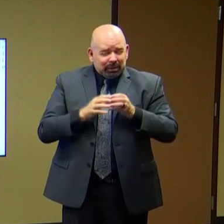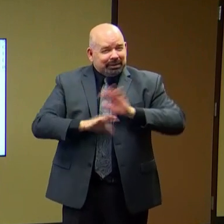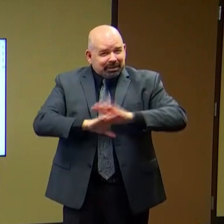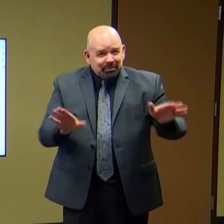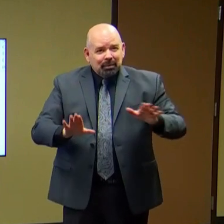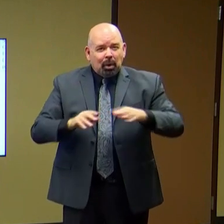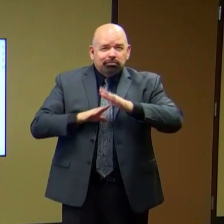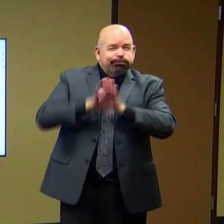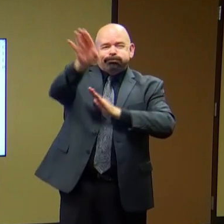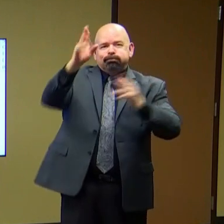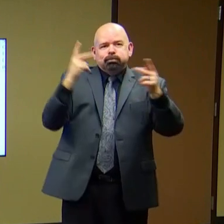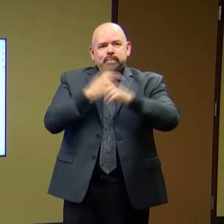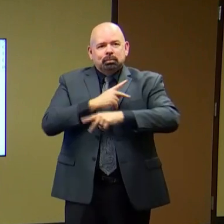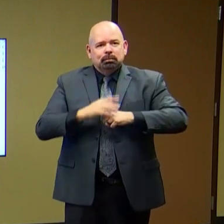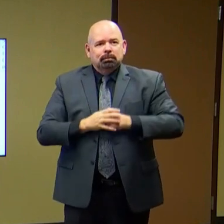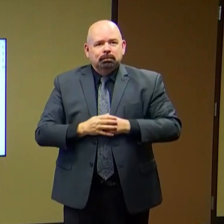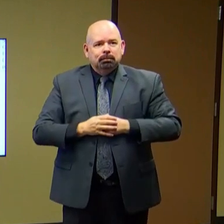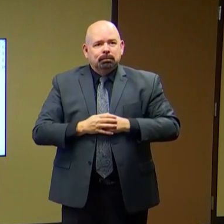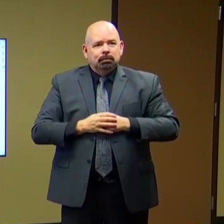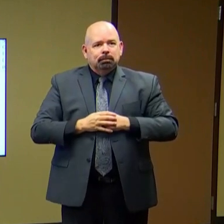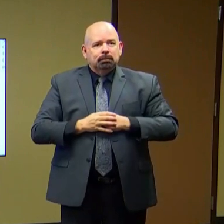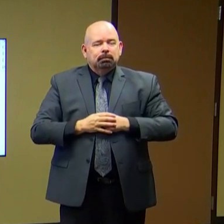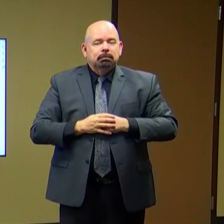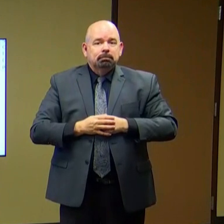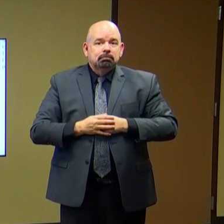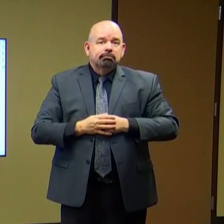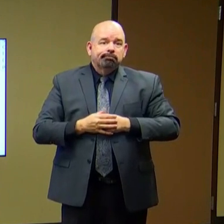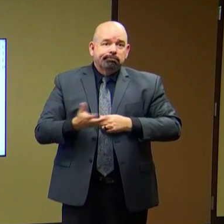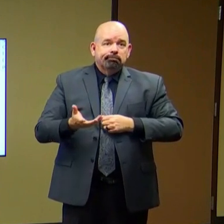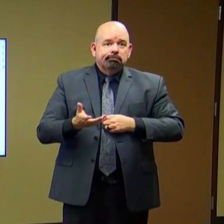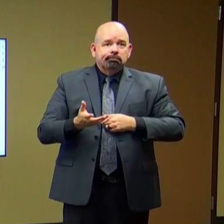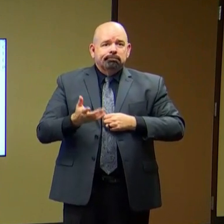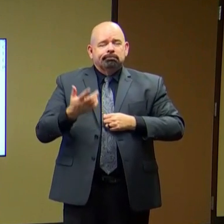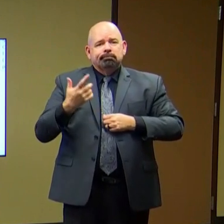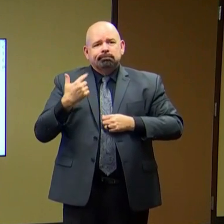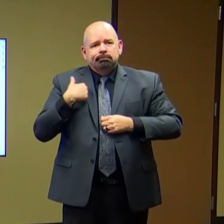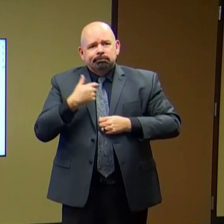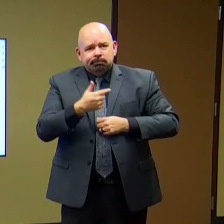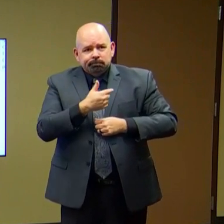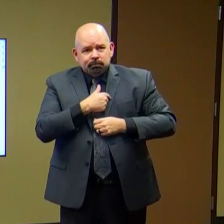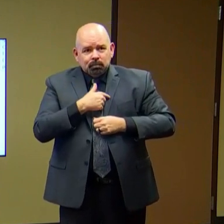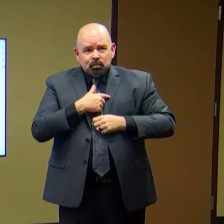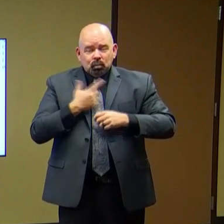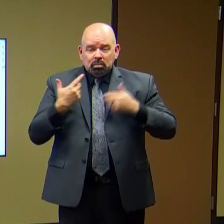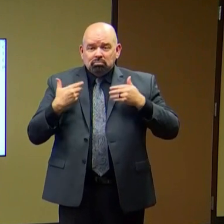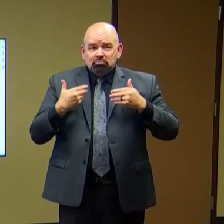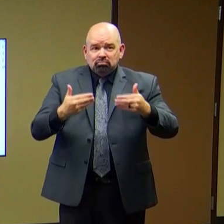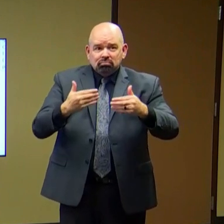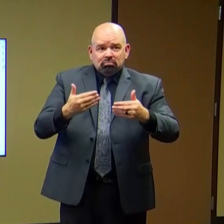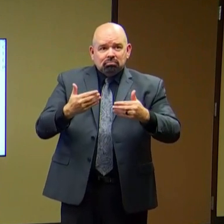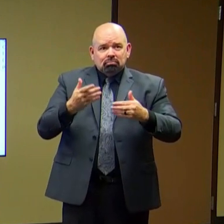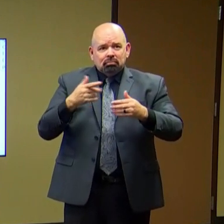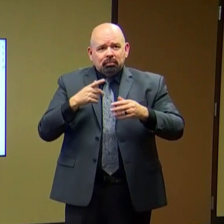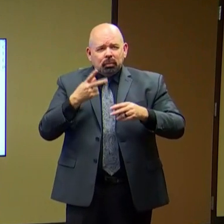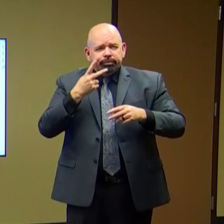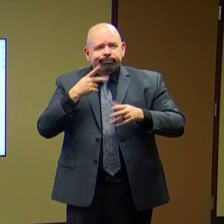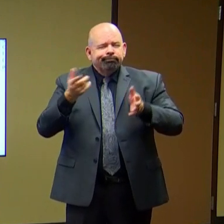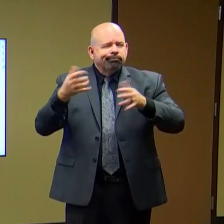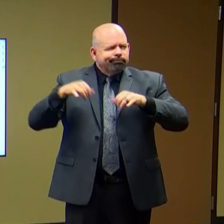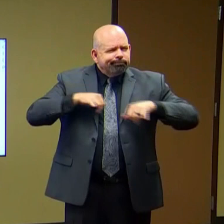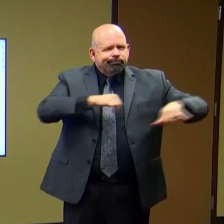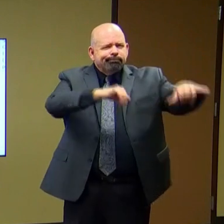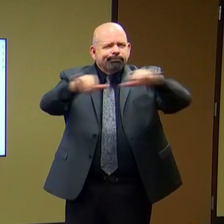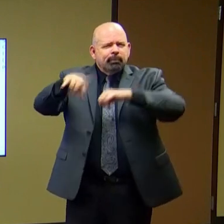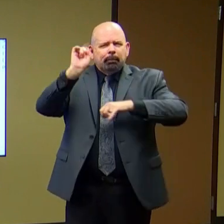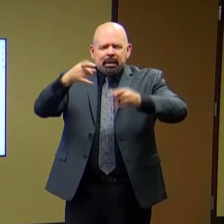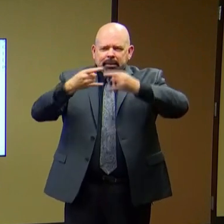that is when we had found the mechanism for first implementing universal masking, and then the